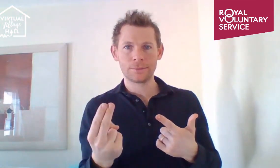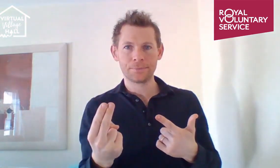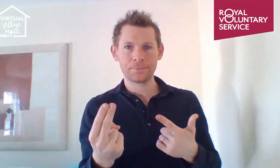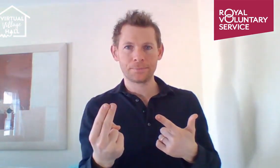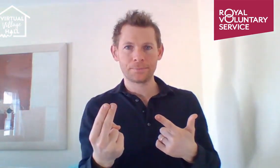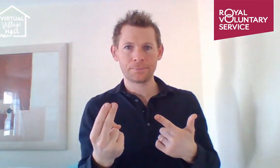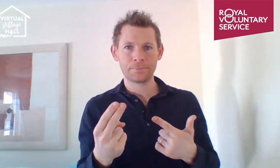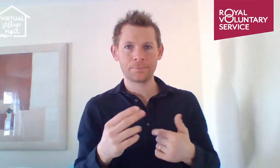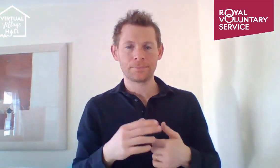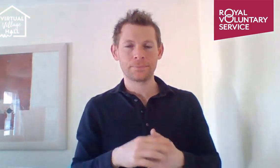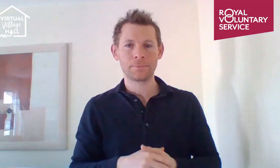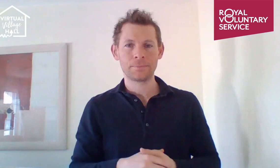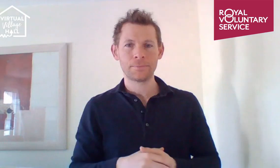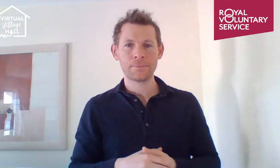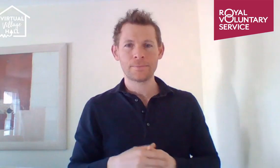And then we have art.